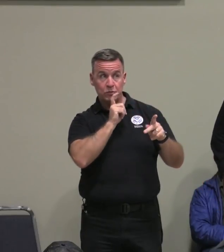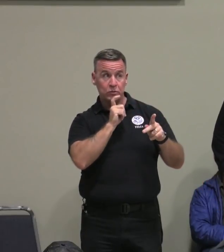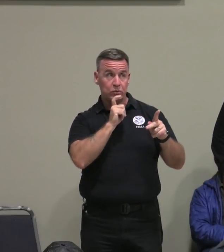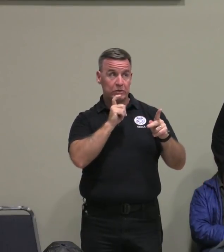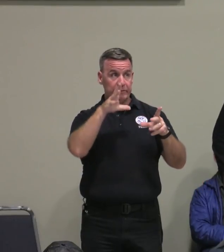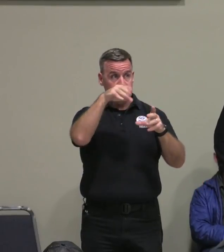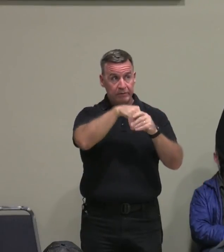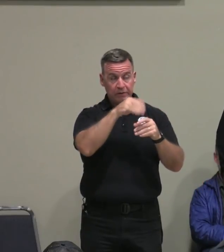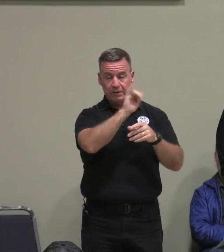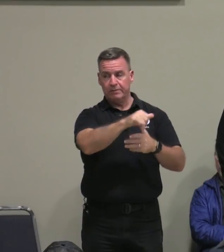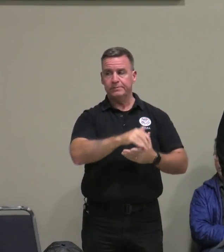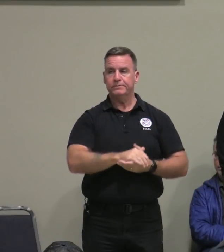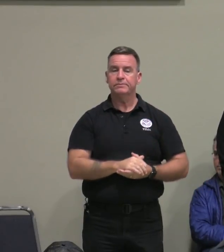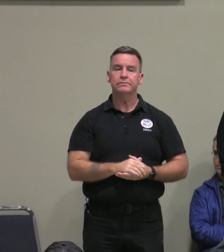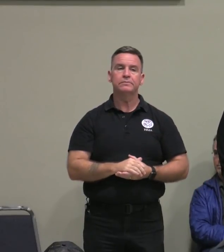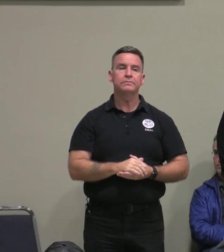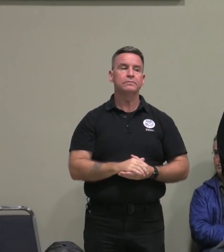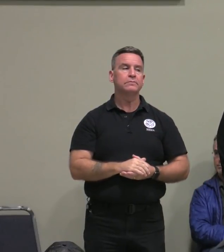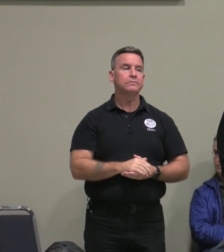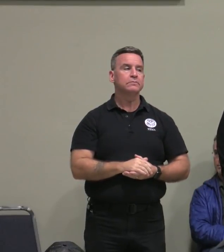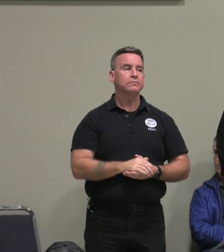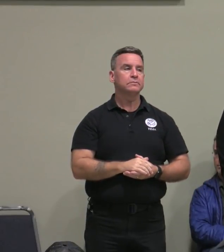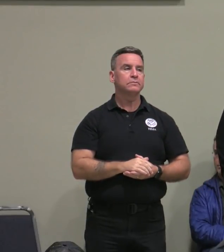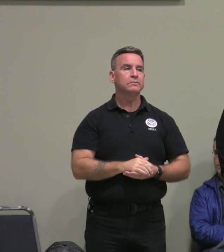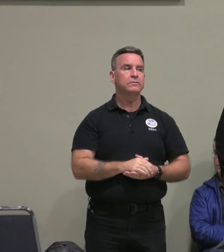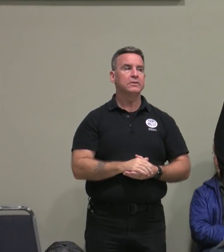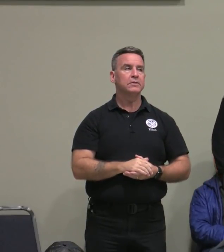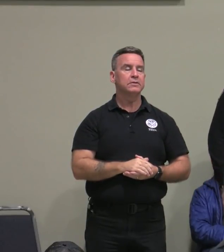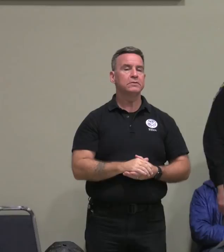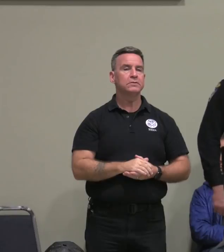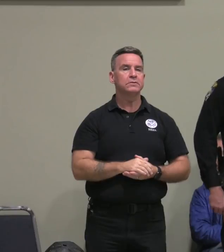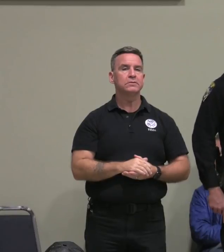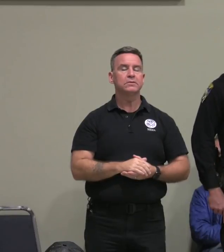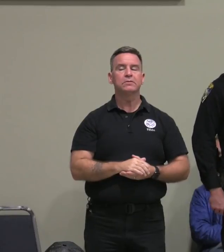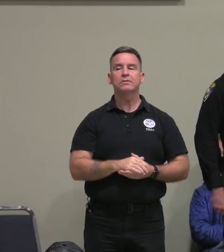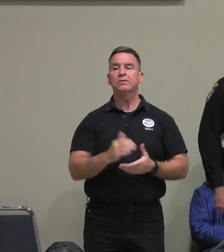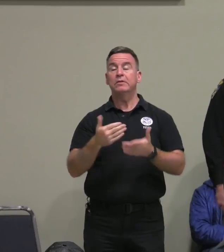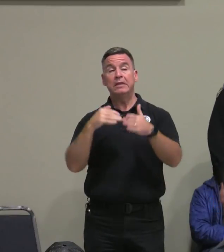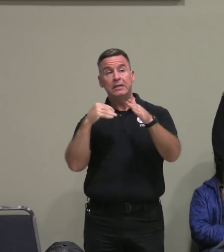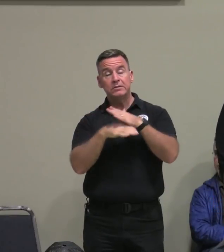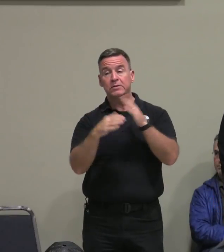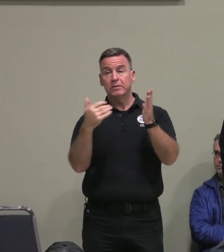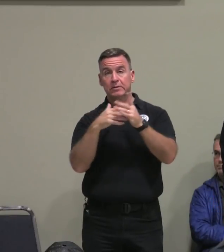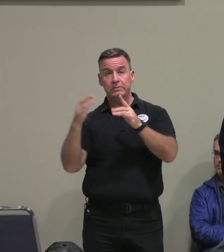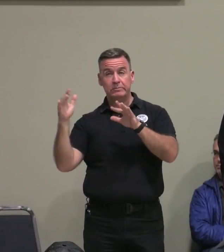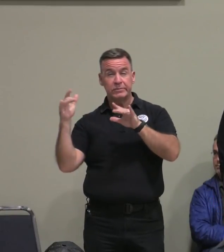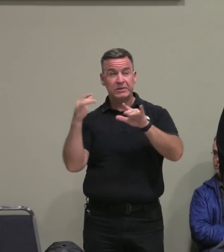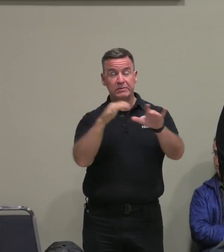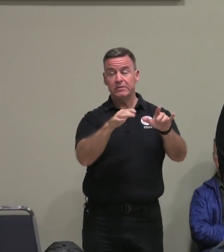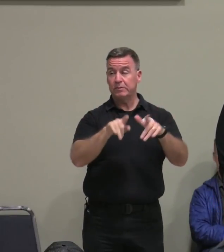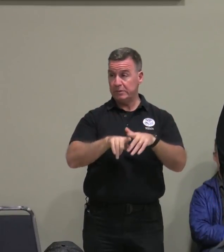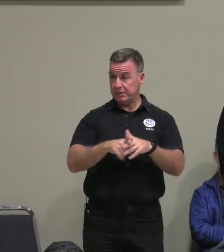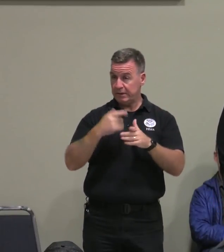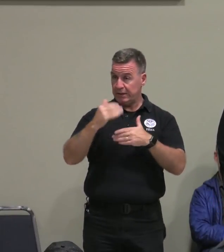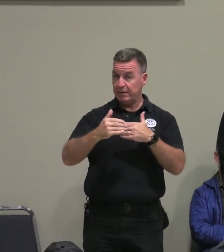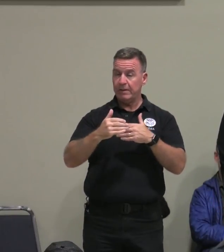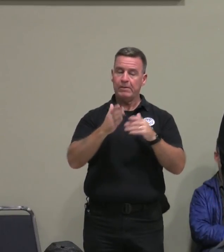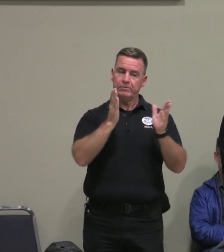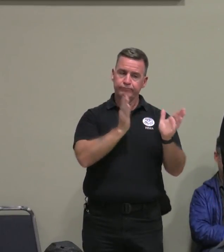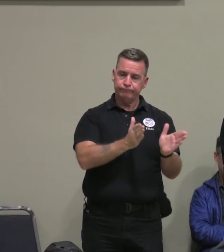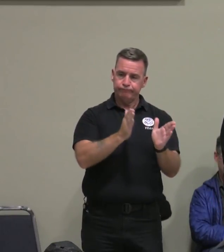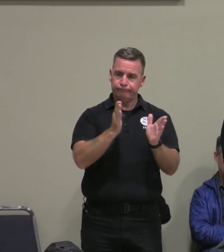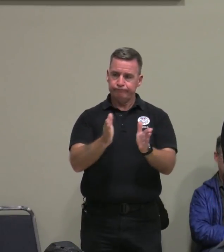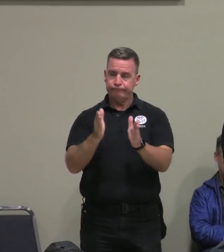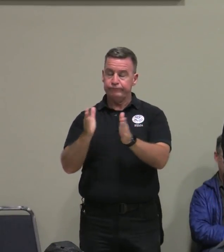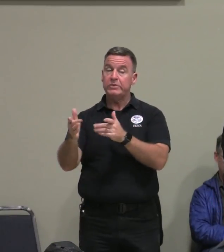stake in that. So a little bit about the repopulation and the reentry when we start doing that. It is going to be a very orderly